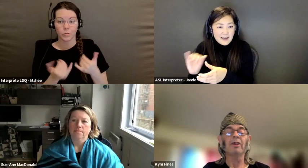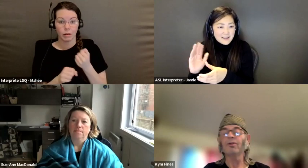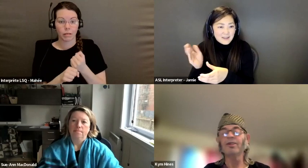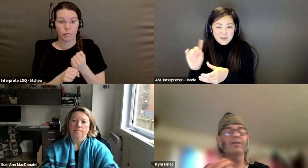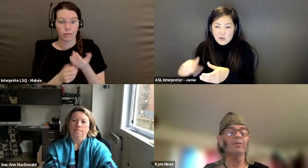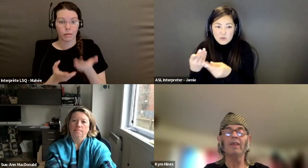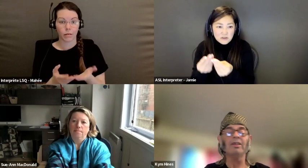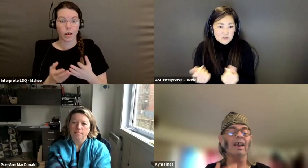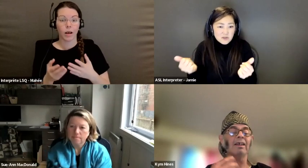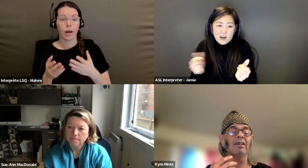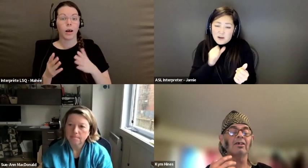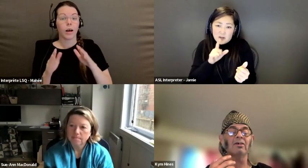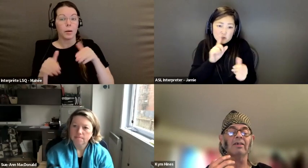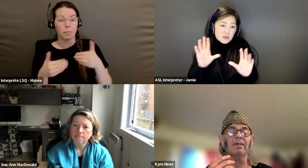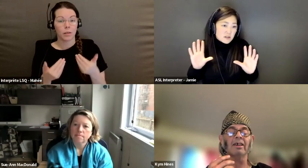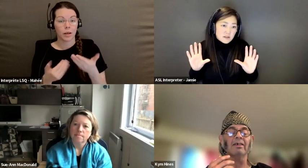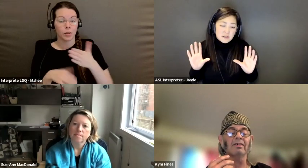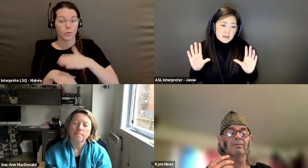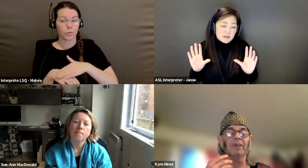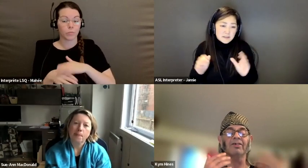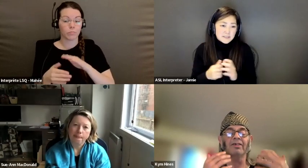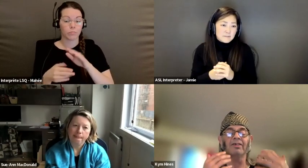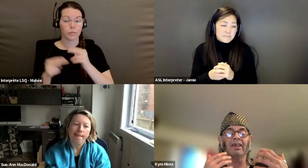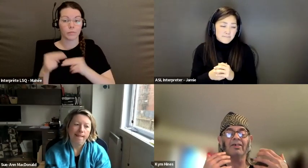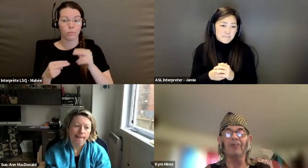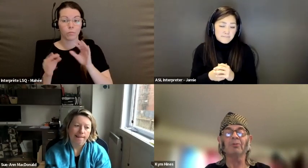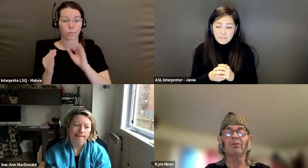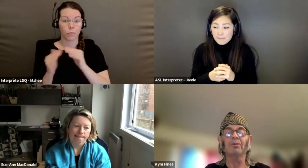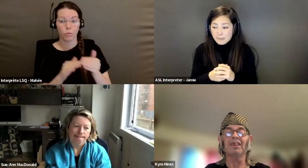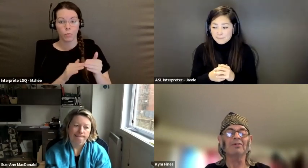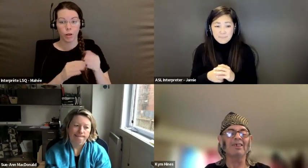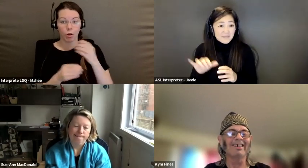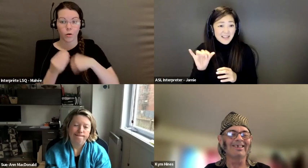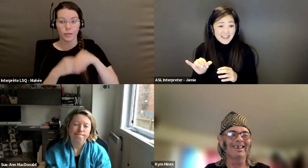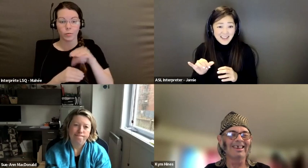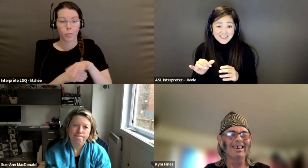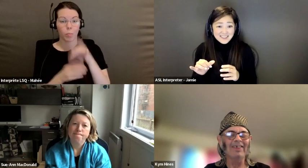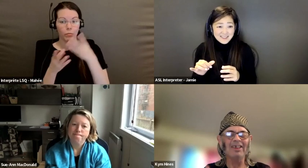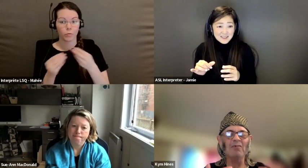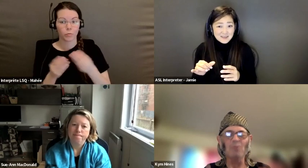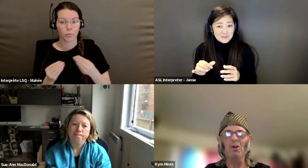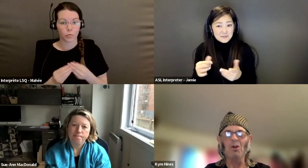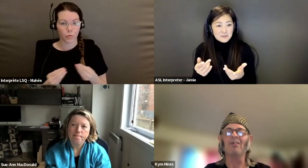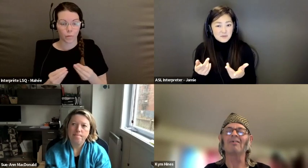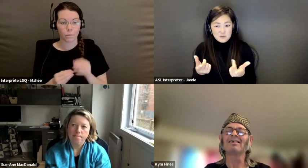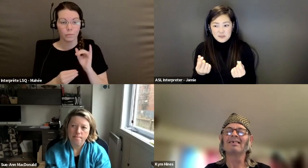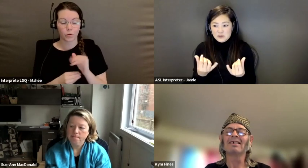maybe others can speak to that, like, you know, like because it's that's what we're dealing with, is it's like a